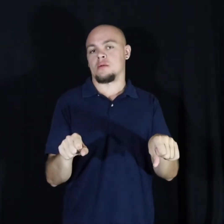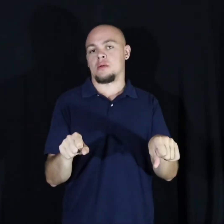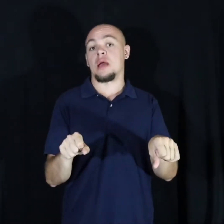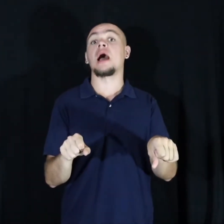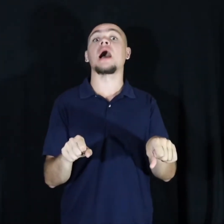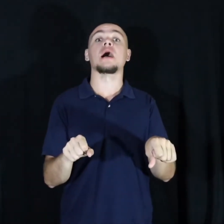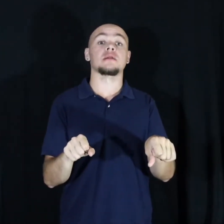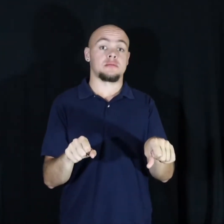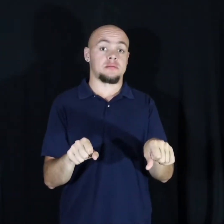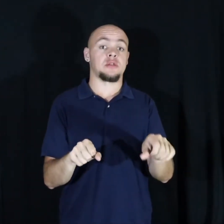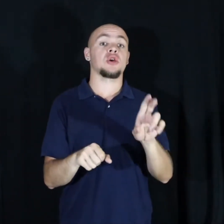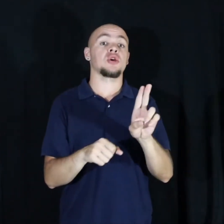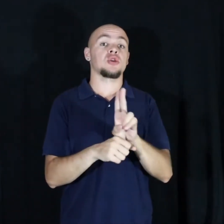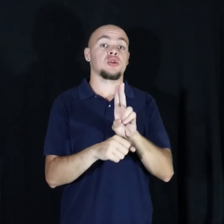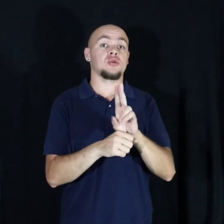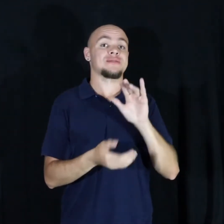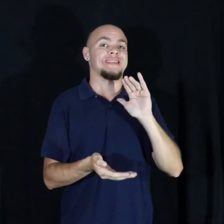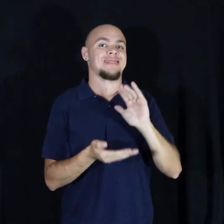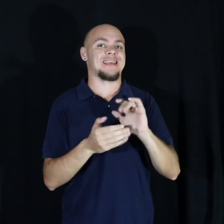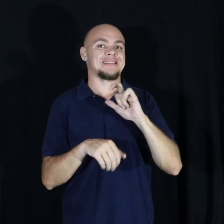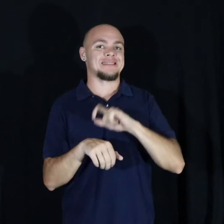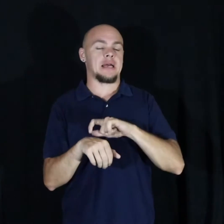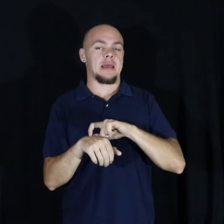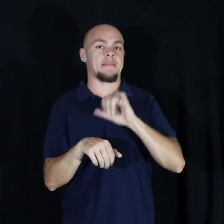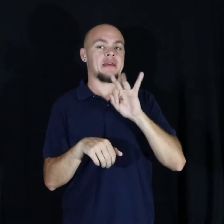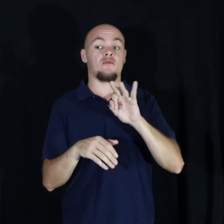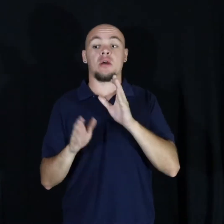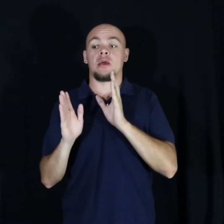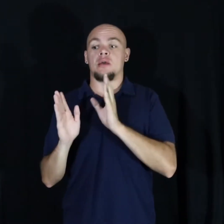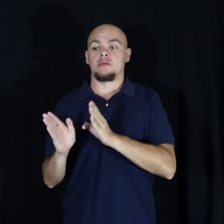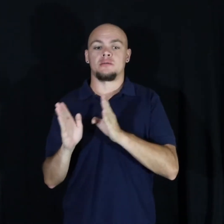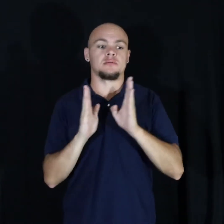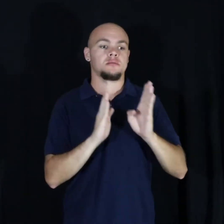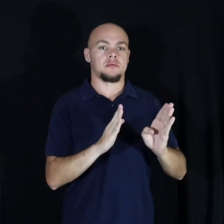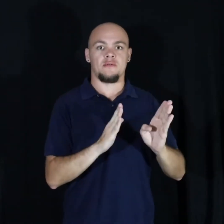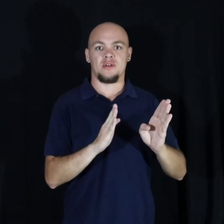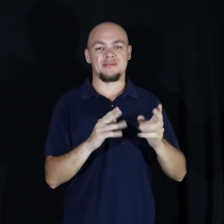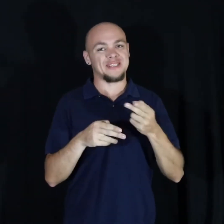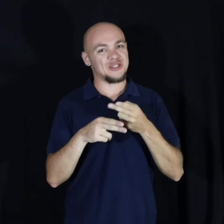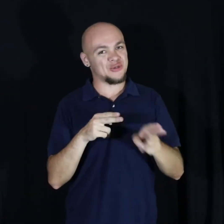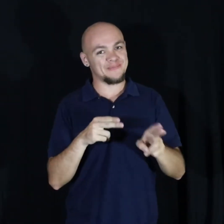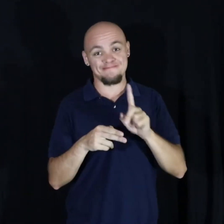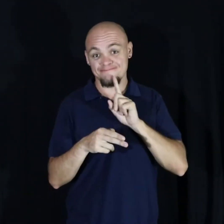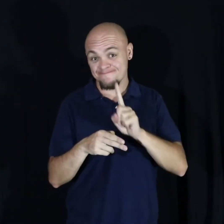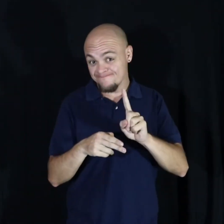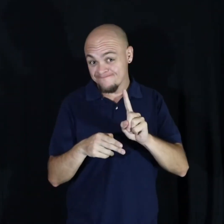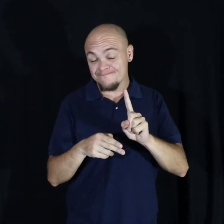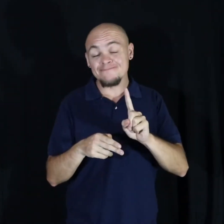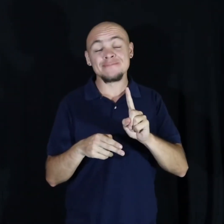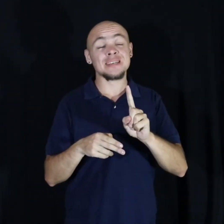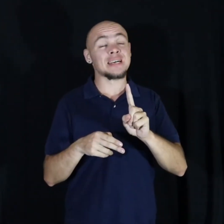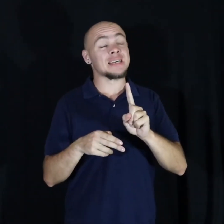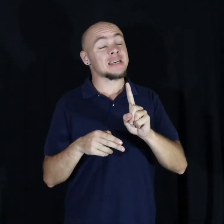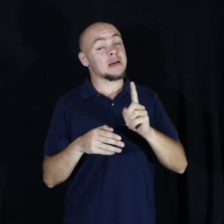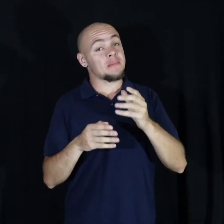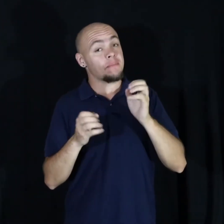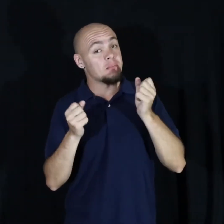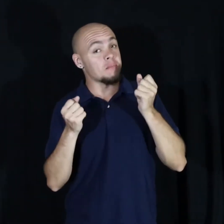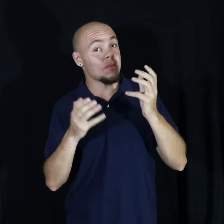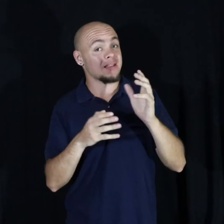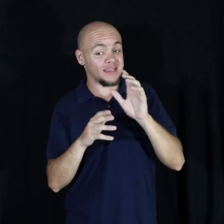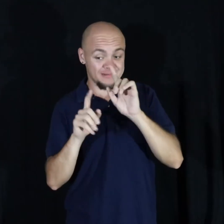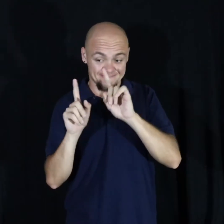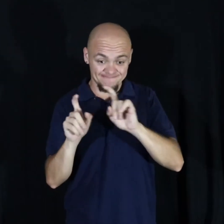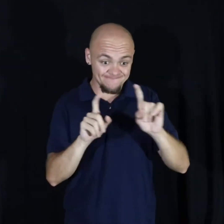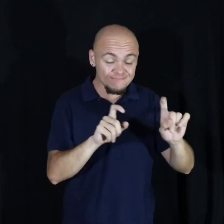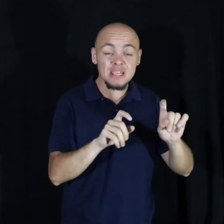than we would have than if we did each task individually. In short, we're not very good at multitasking. And this leads to an